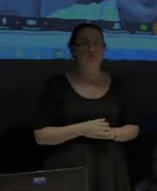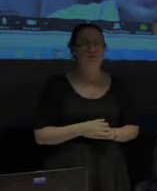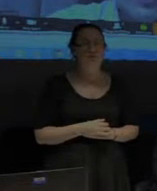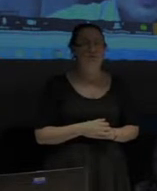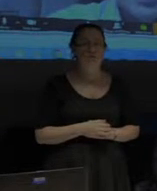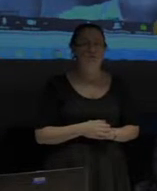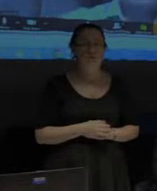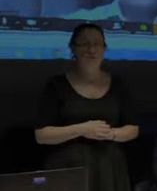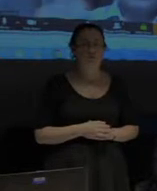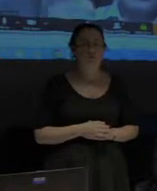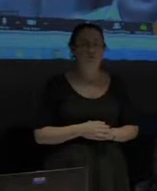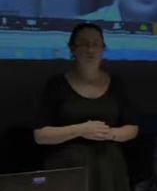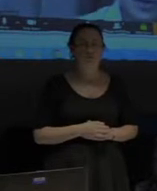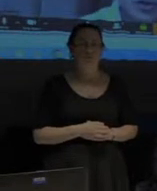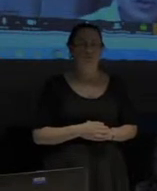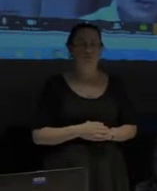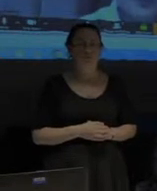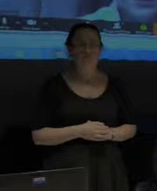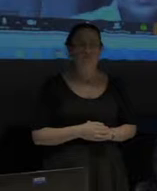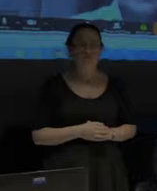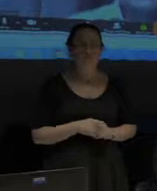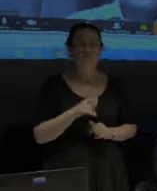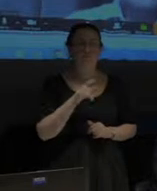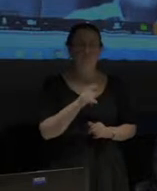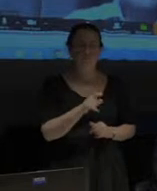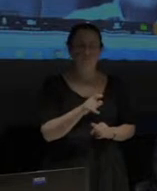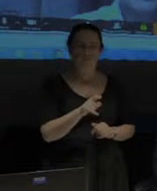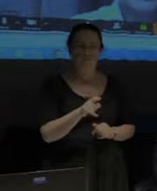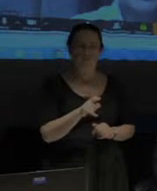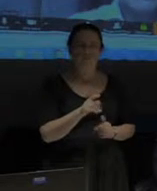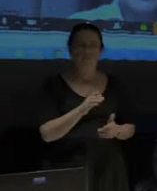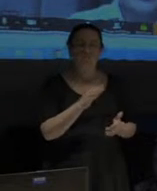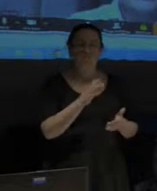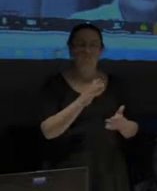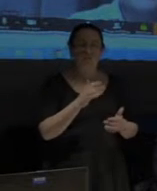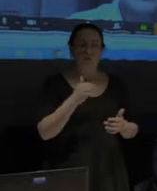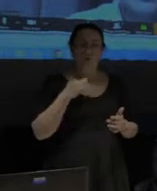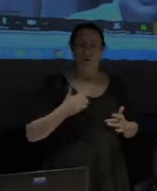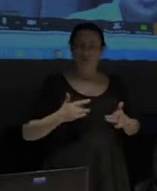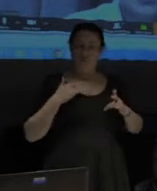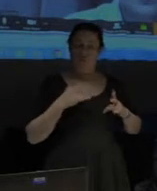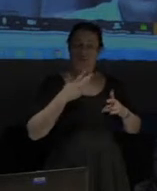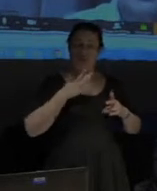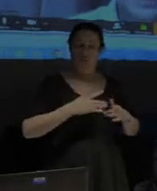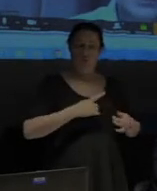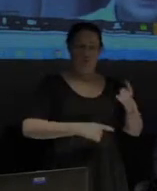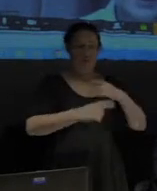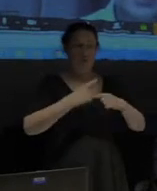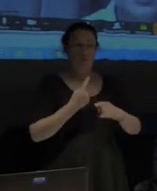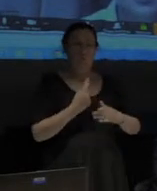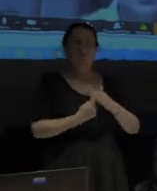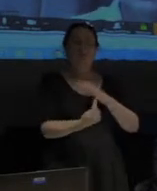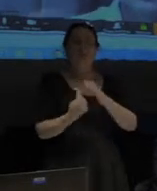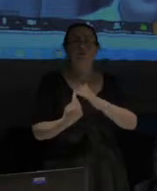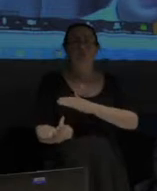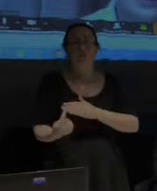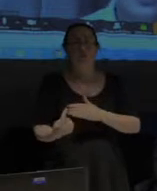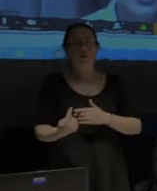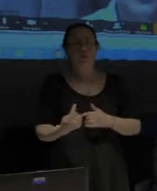call back to the individual and a sense of responsibility that I, as an individual, with my identity, with